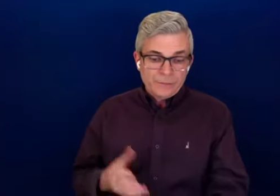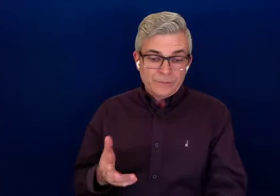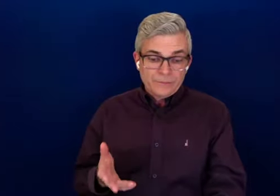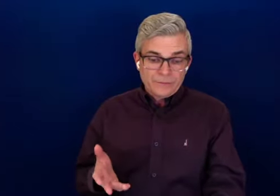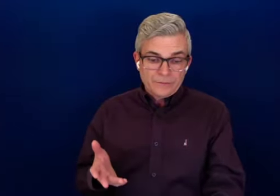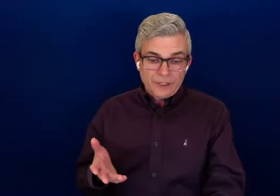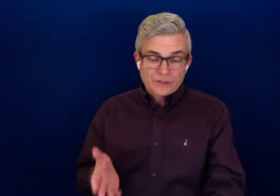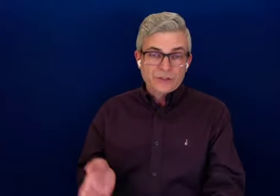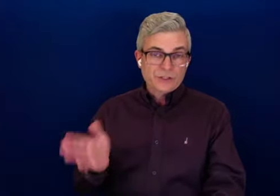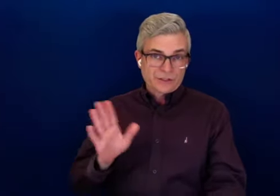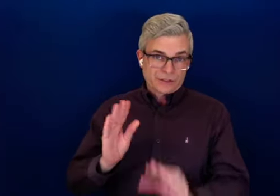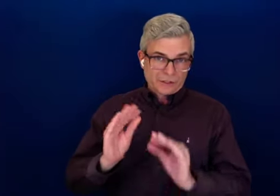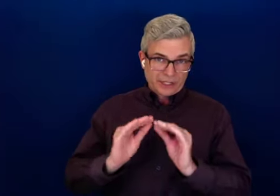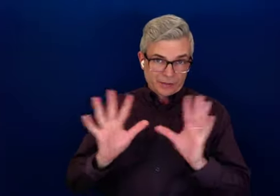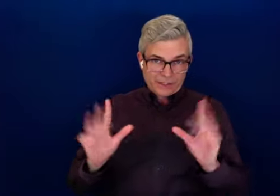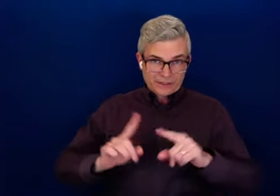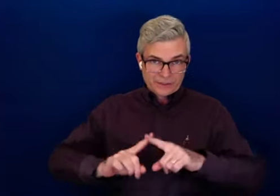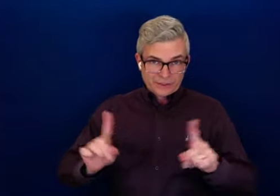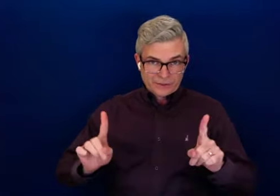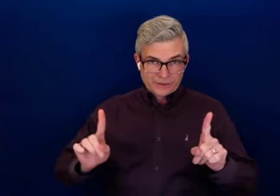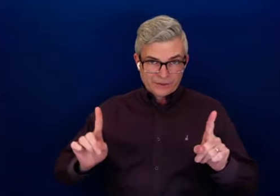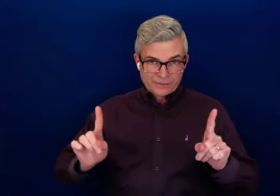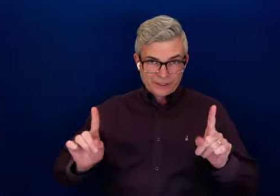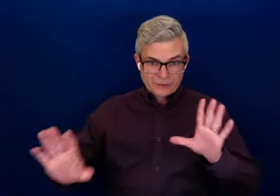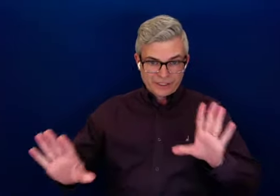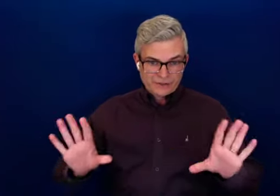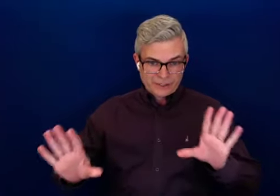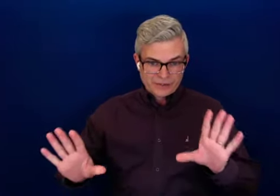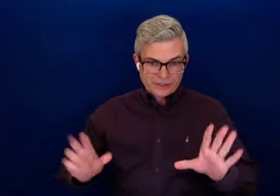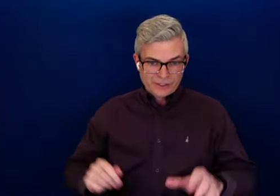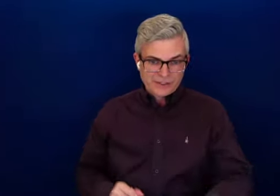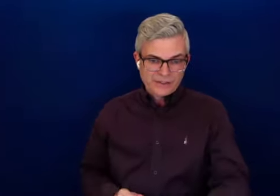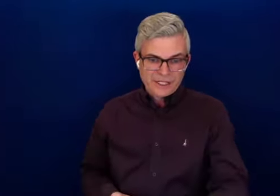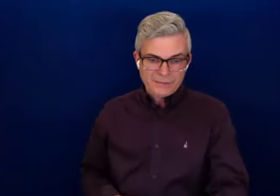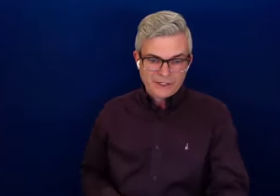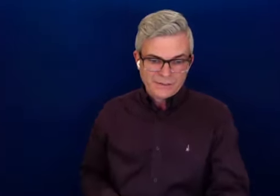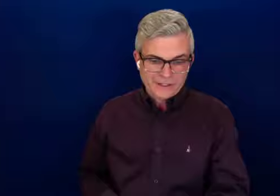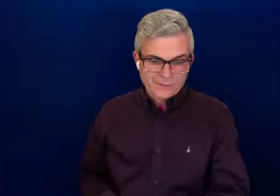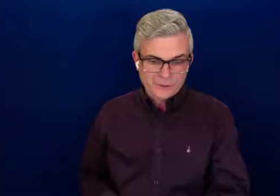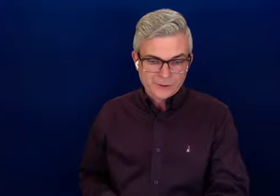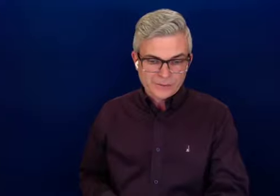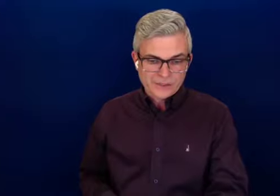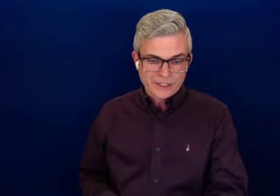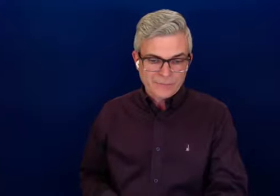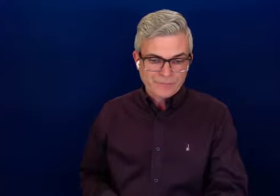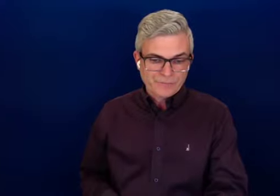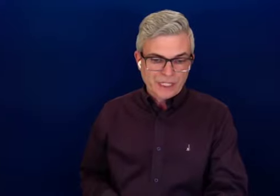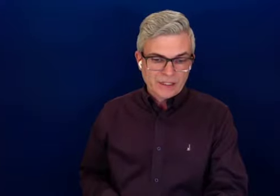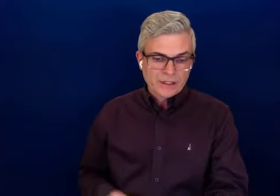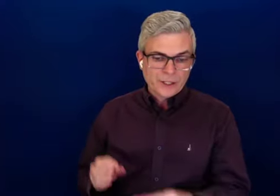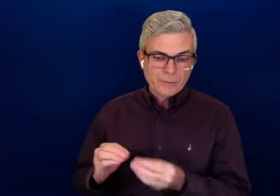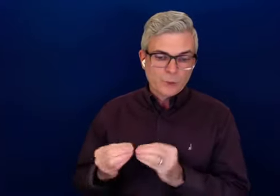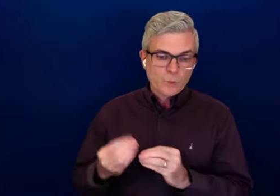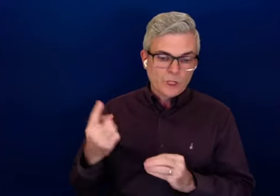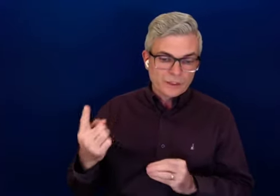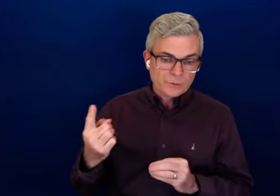Um, Also, just to clarify the difference between transitions and modified verbs, number one, when